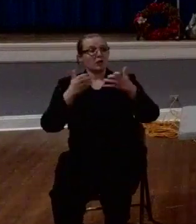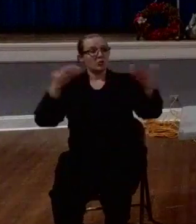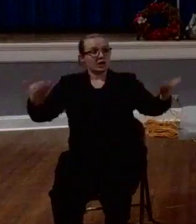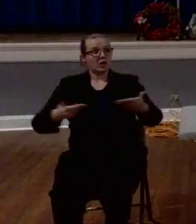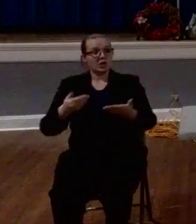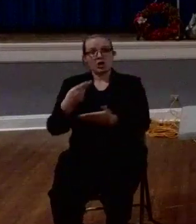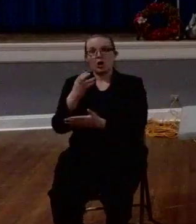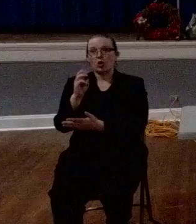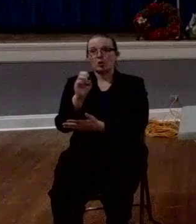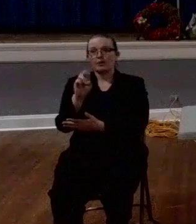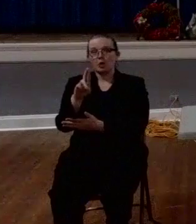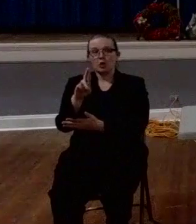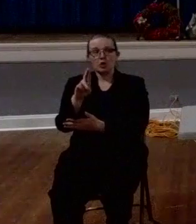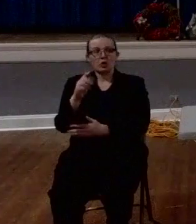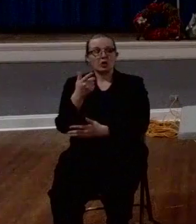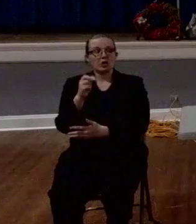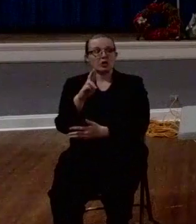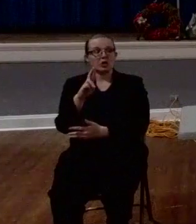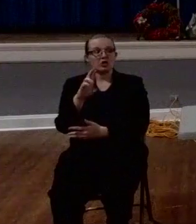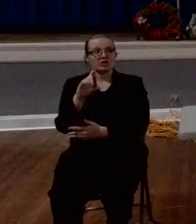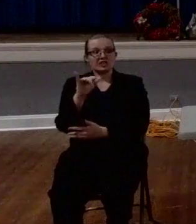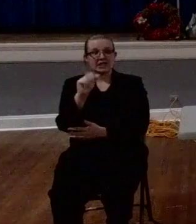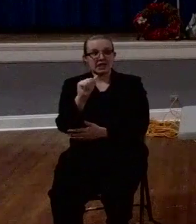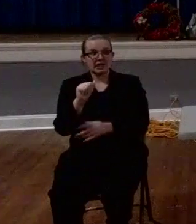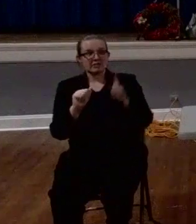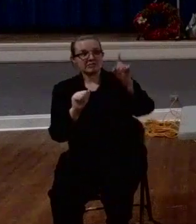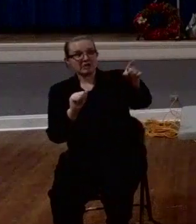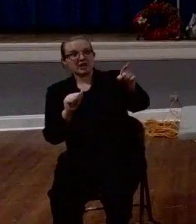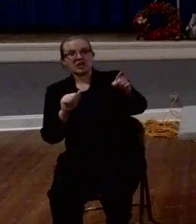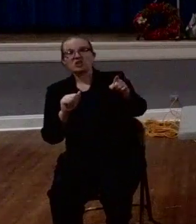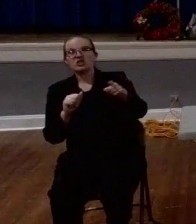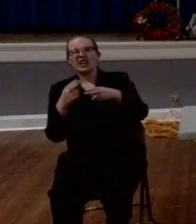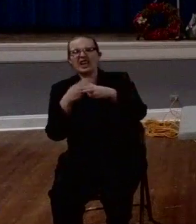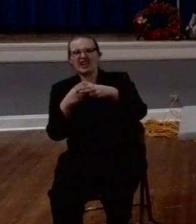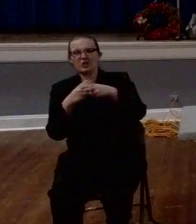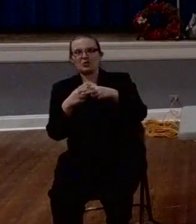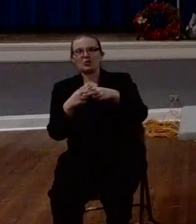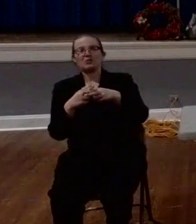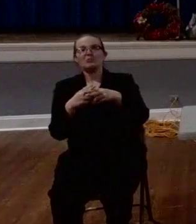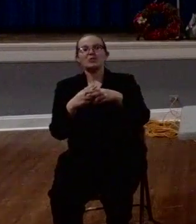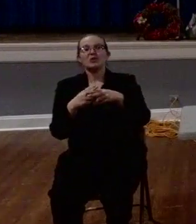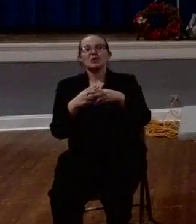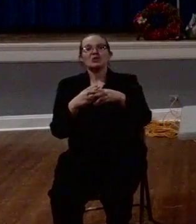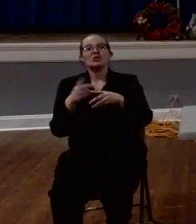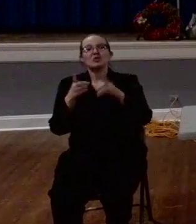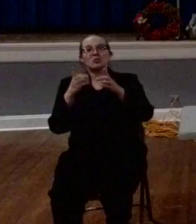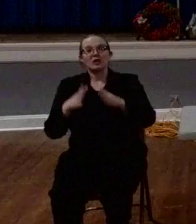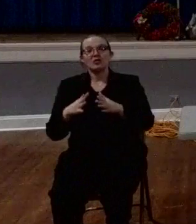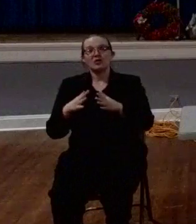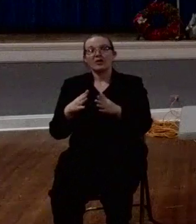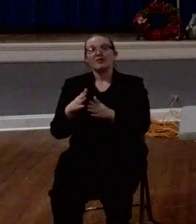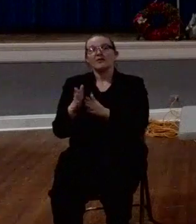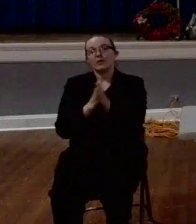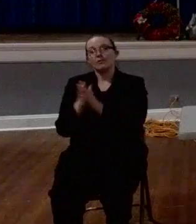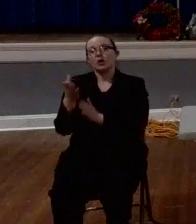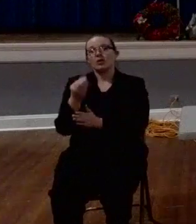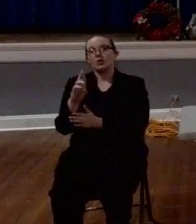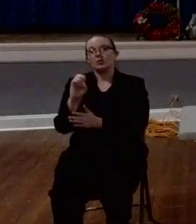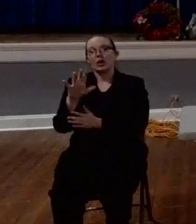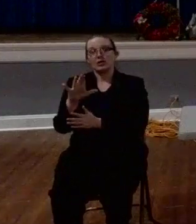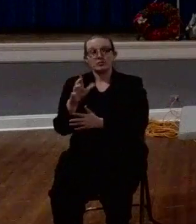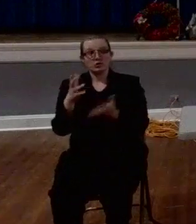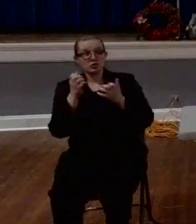Homer Garcia. He's sitting in the back. He's our interim director for Parks and Recreation. So thank you for being here, Homer. Would you like